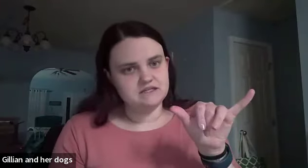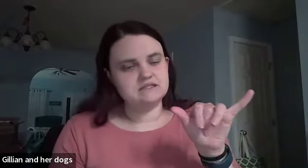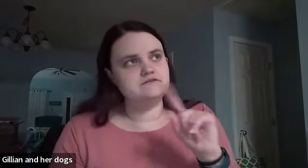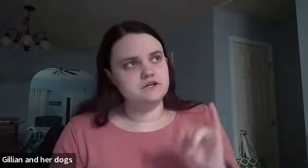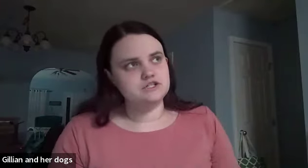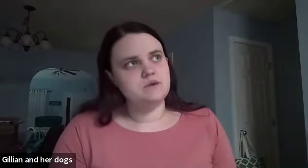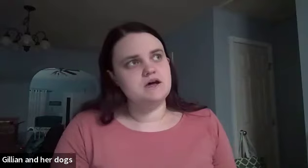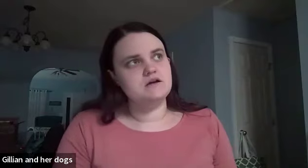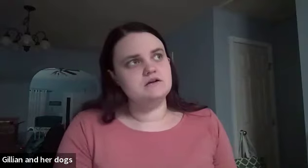Zaxby's is finger spelled.